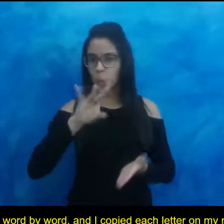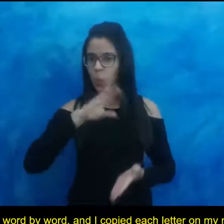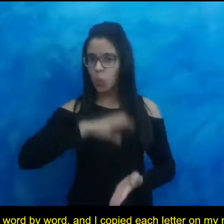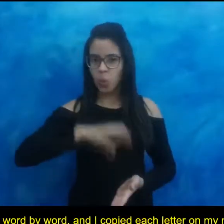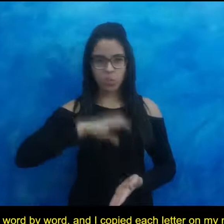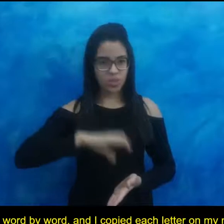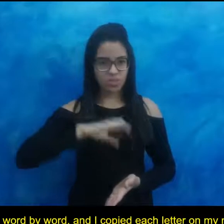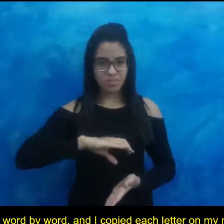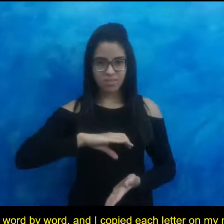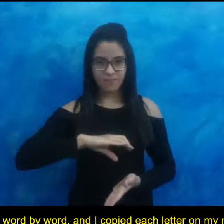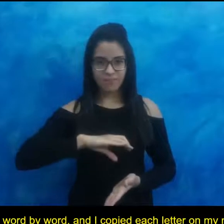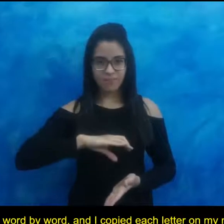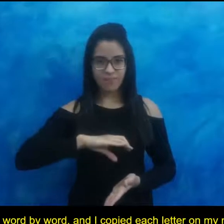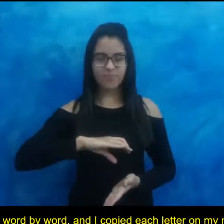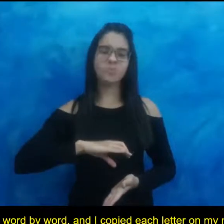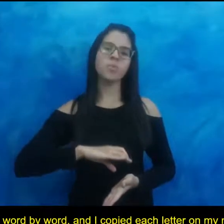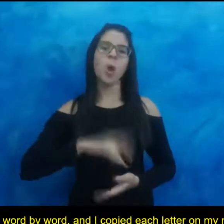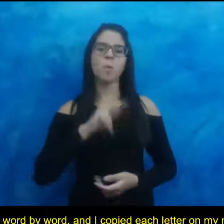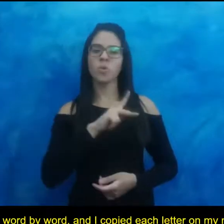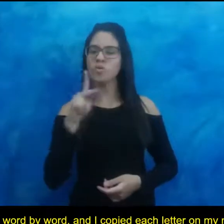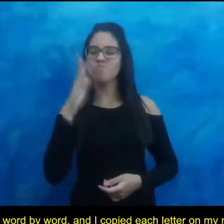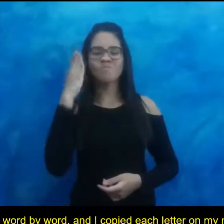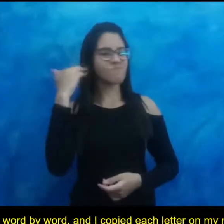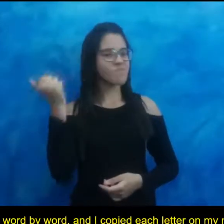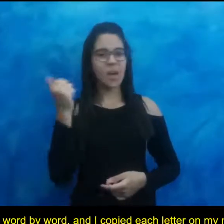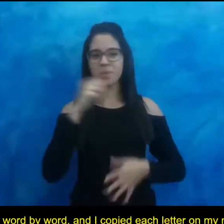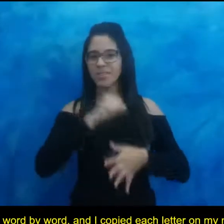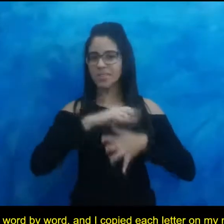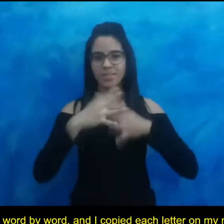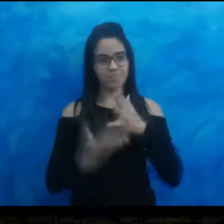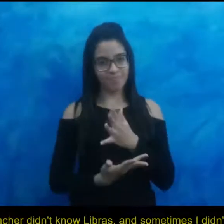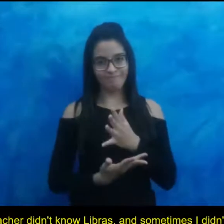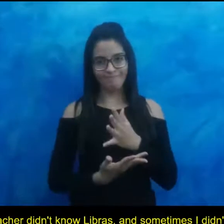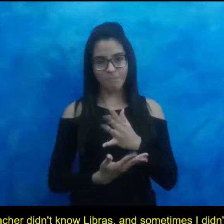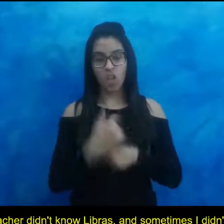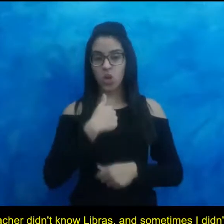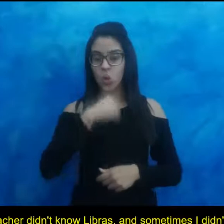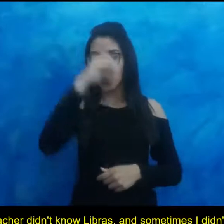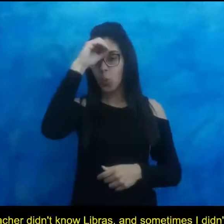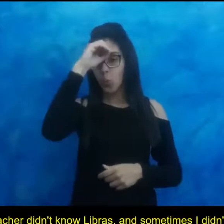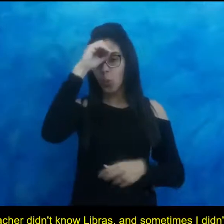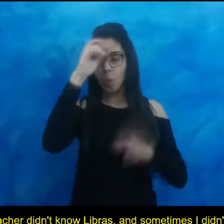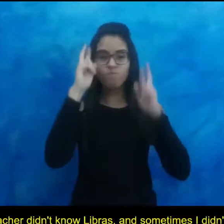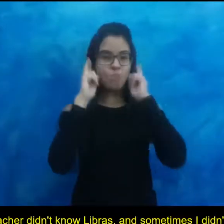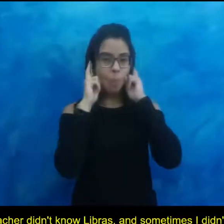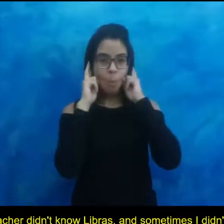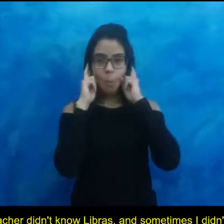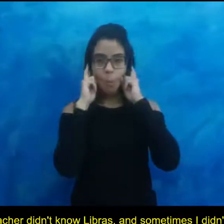Because the teacher didn't know Libras, and sometimes I didn't understand anything. I didn't understand what